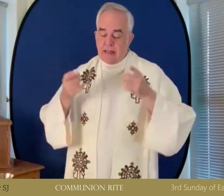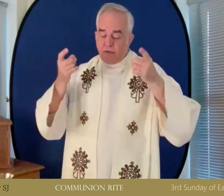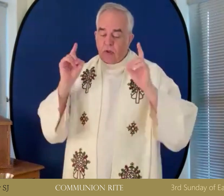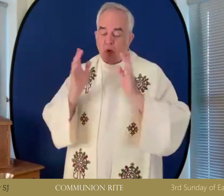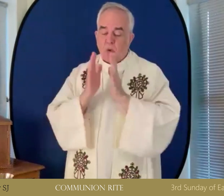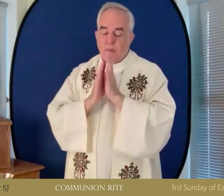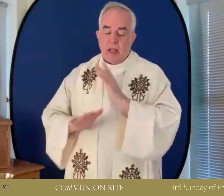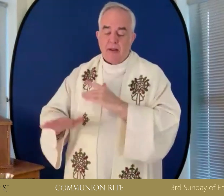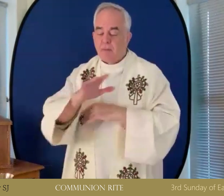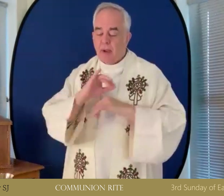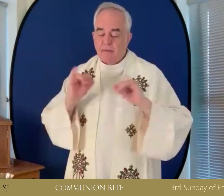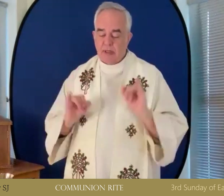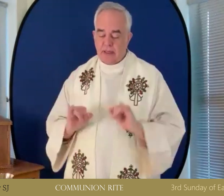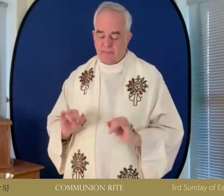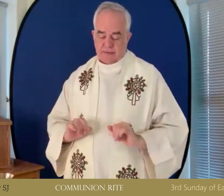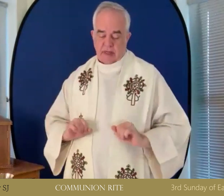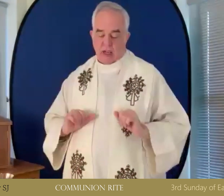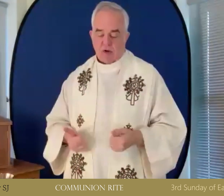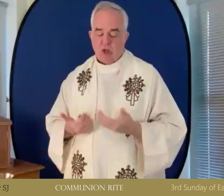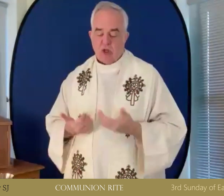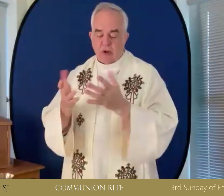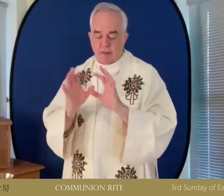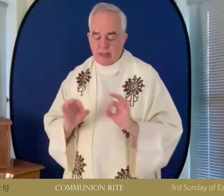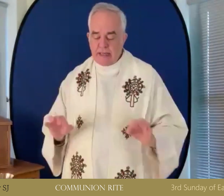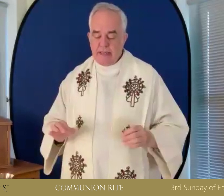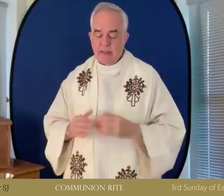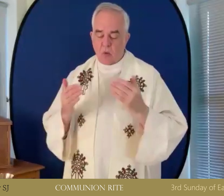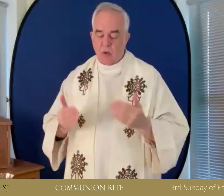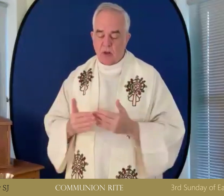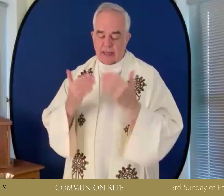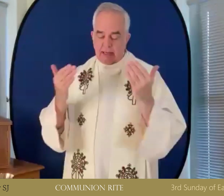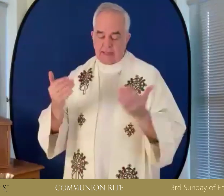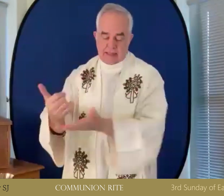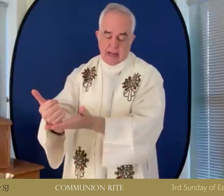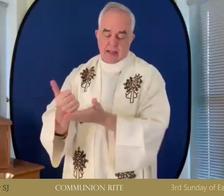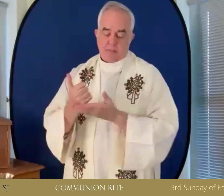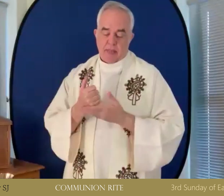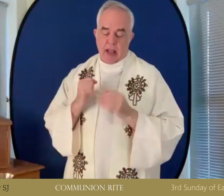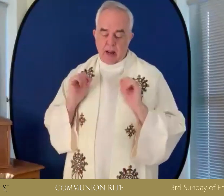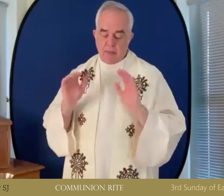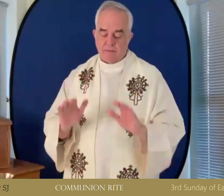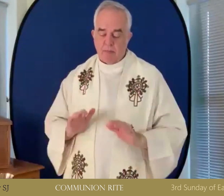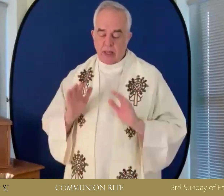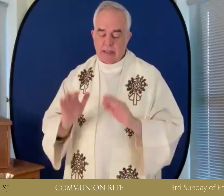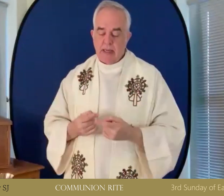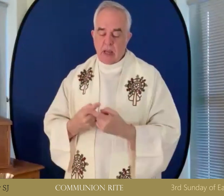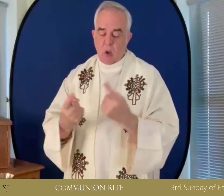Deliver us, Lord, we pray, from every evil. Rescue, grant peace all our days. And by the help of your mercy, we